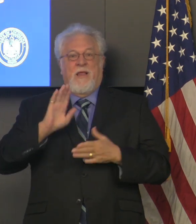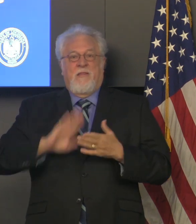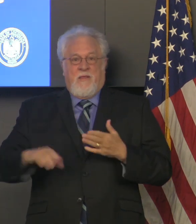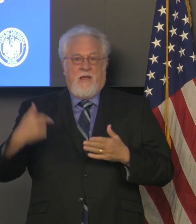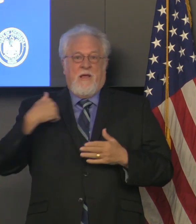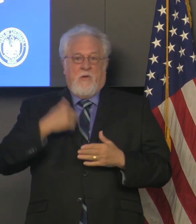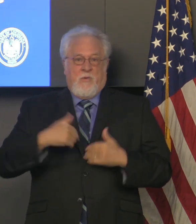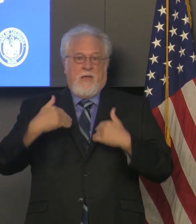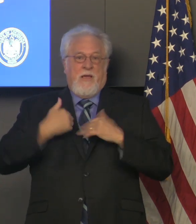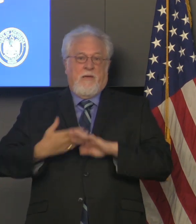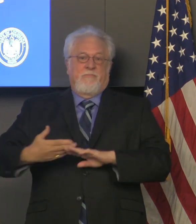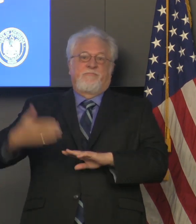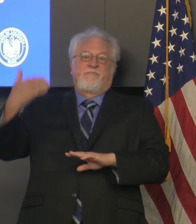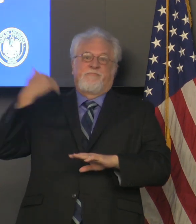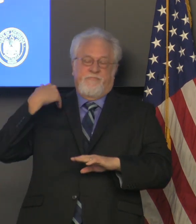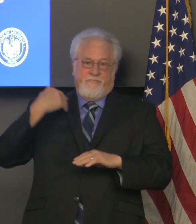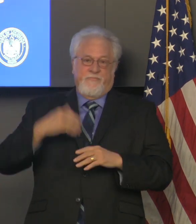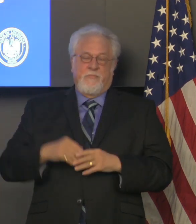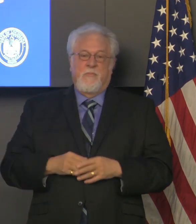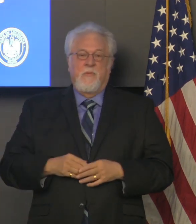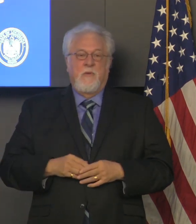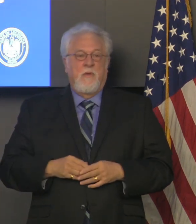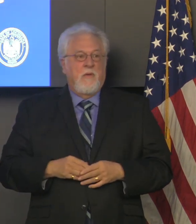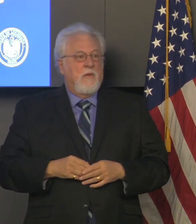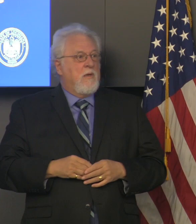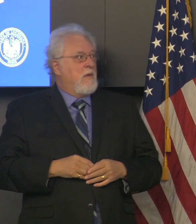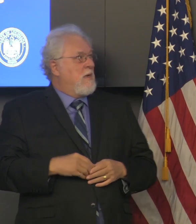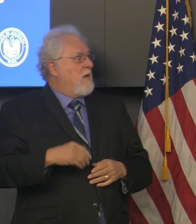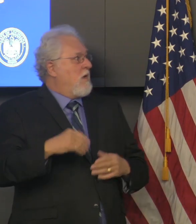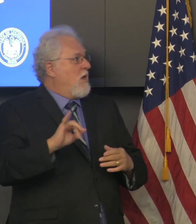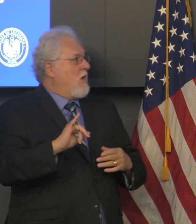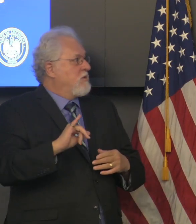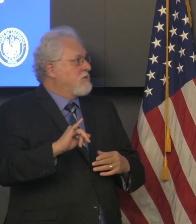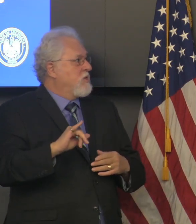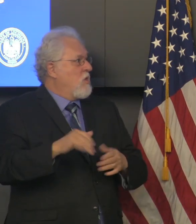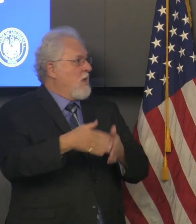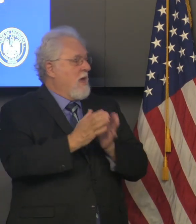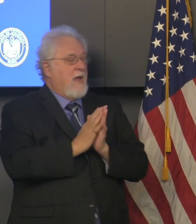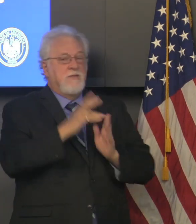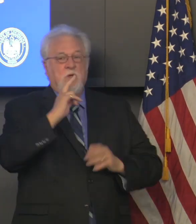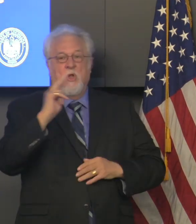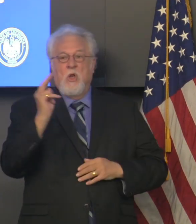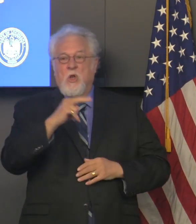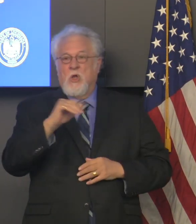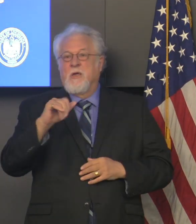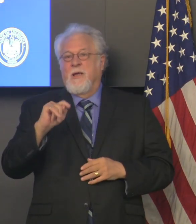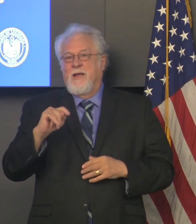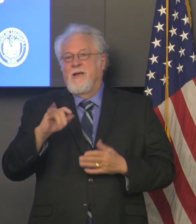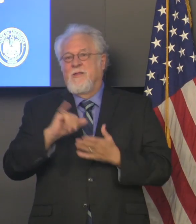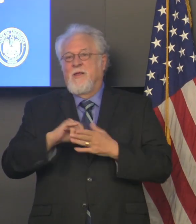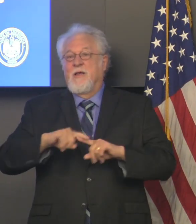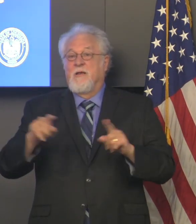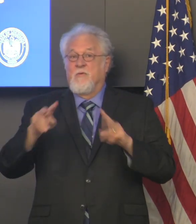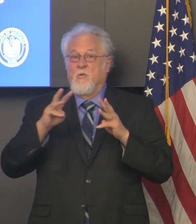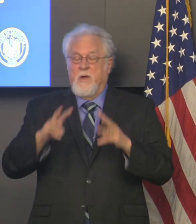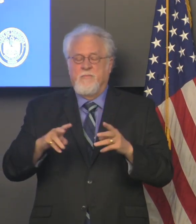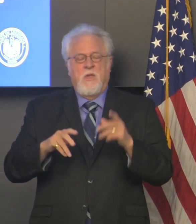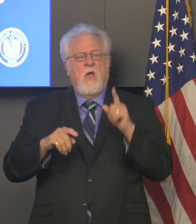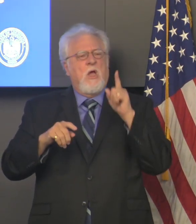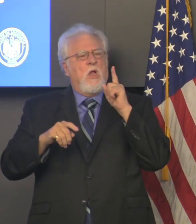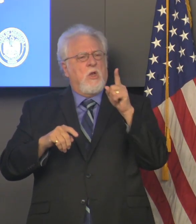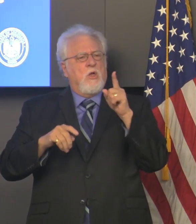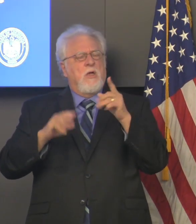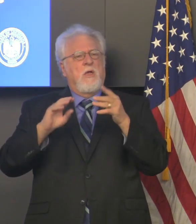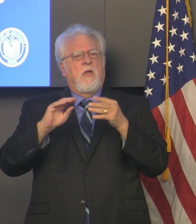had at any point thus far. And I would also ask you to look at that a different way. If you take the